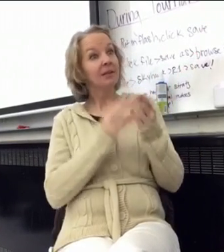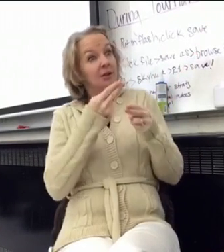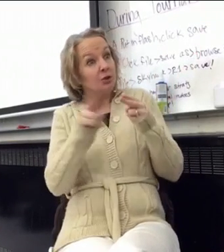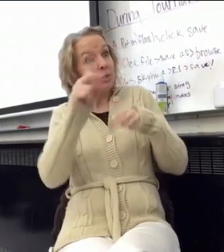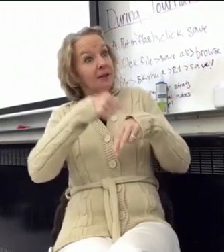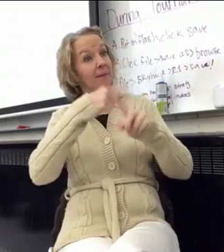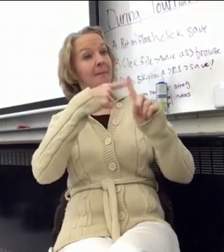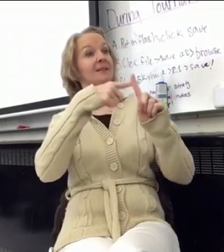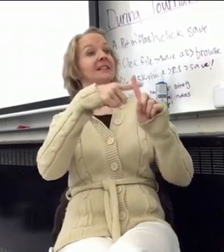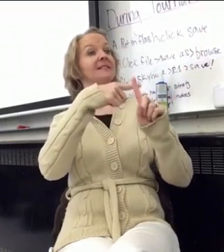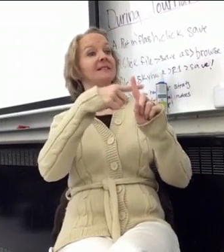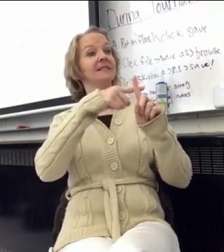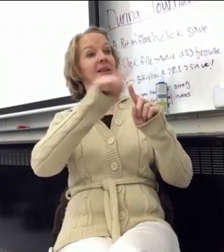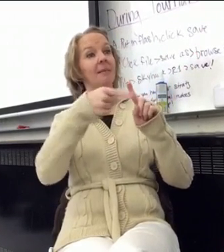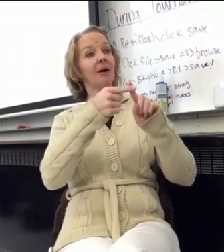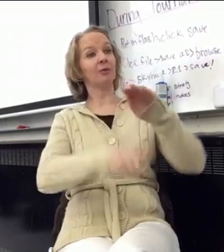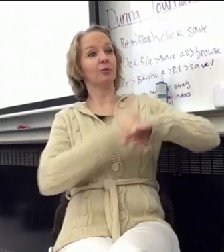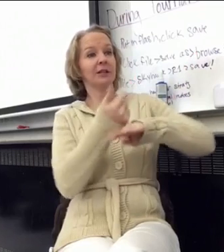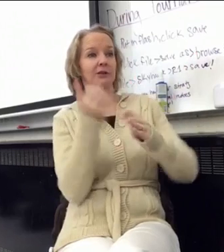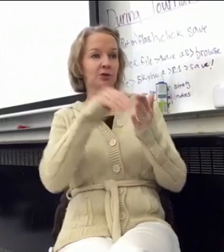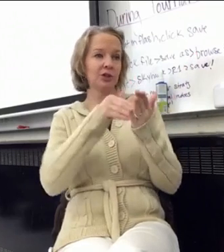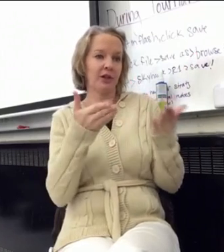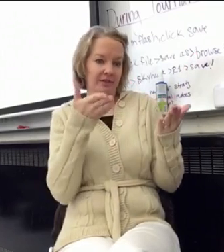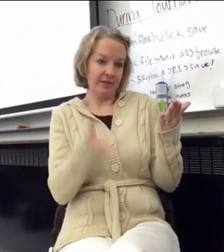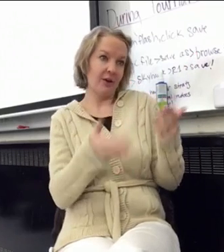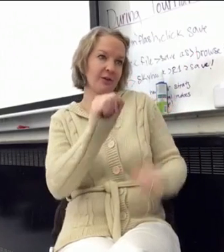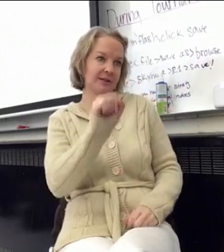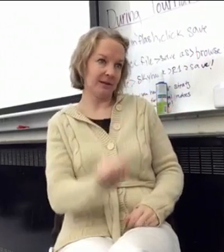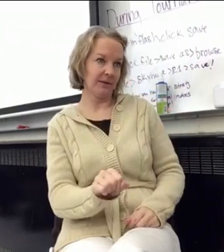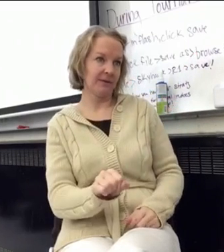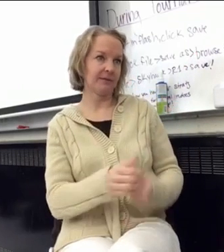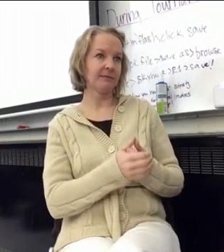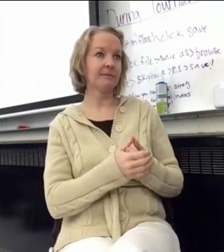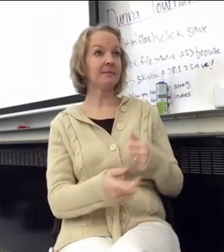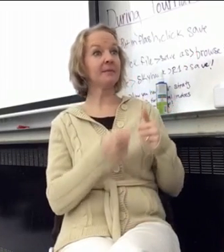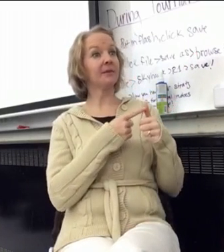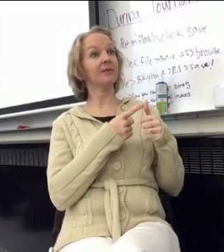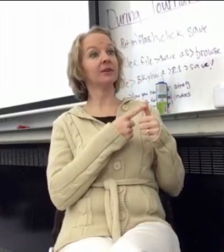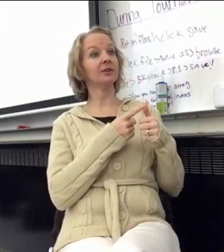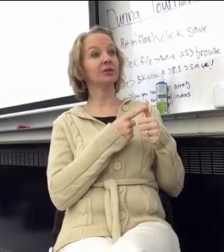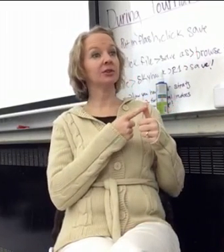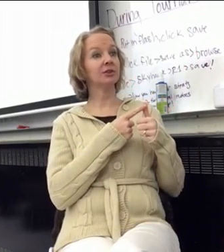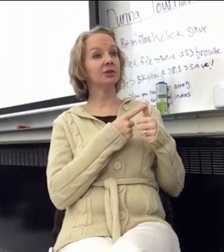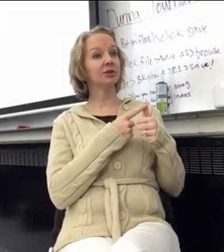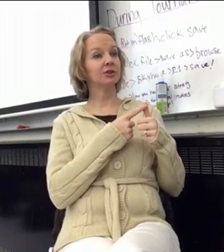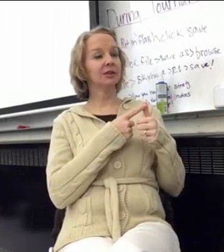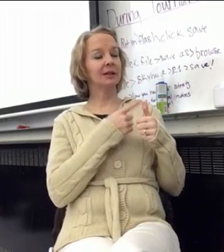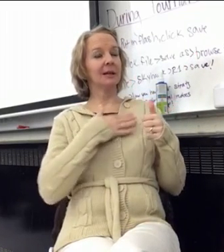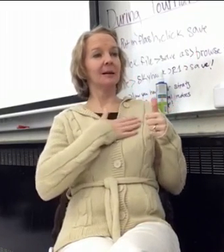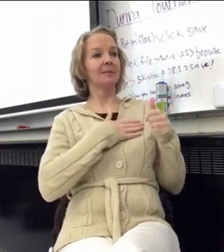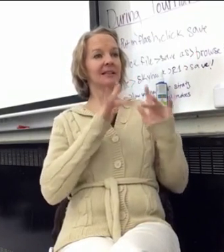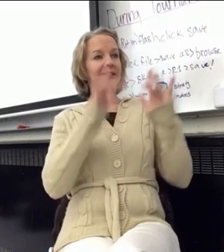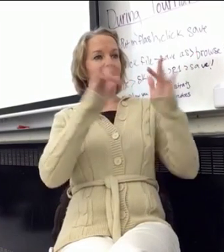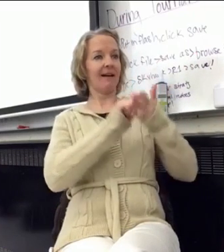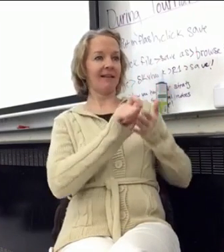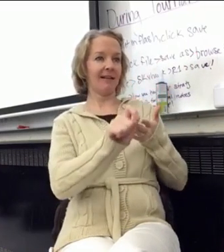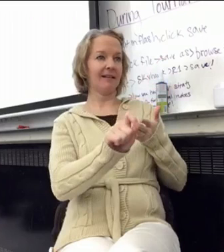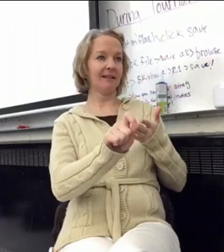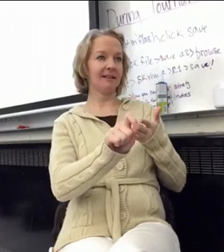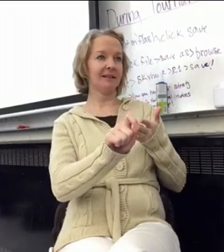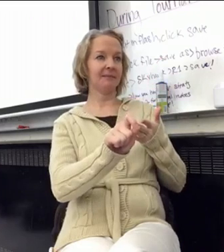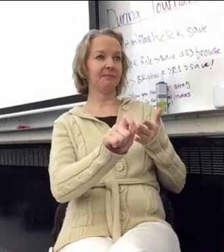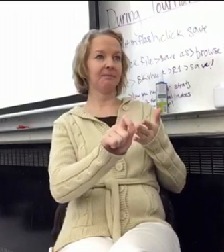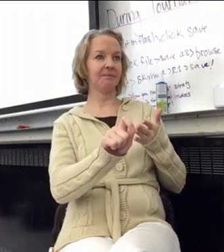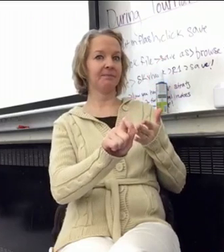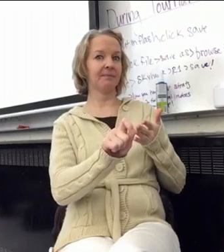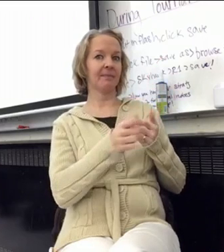short-term positives of Reconstruction in the South. So the first one, if you will highlight, opened